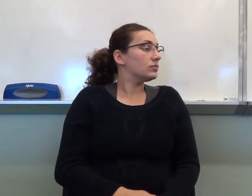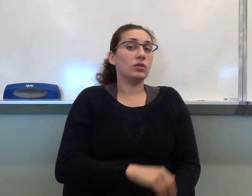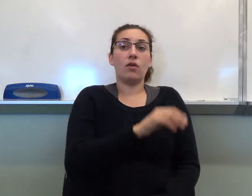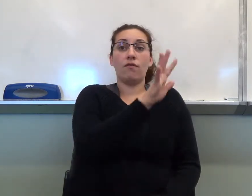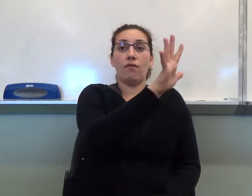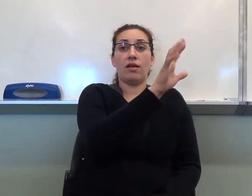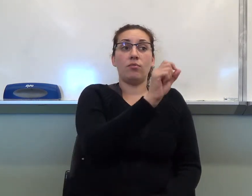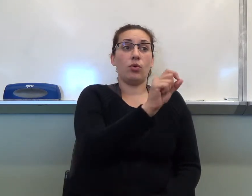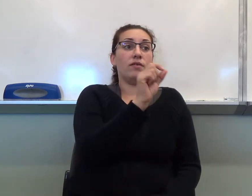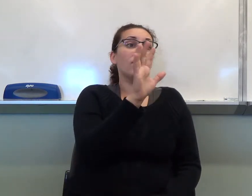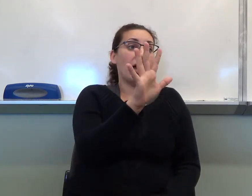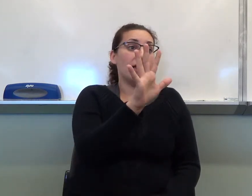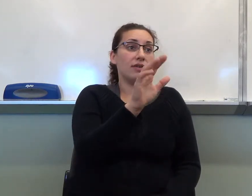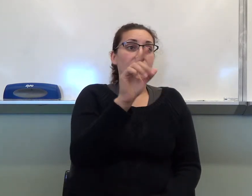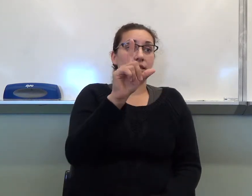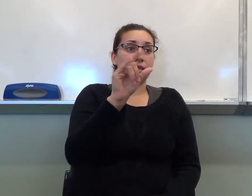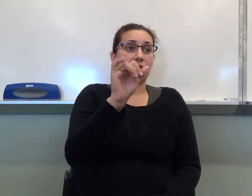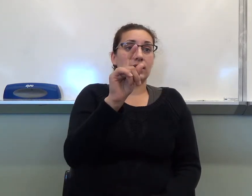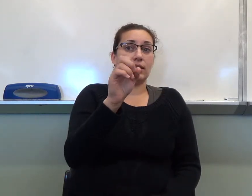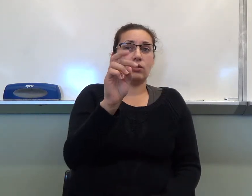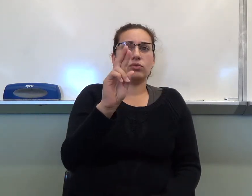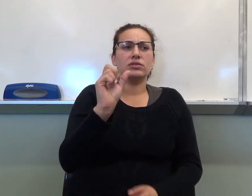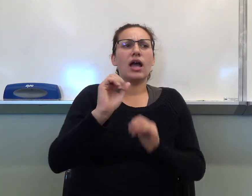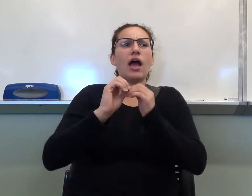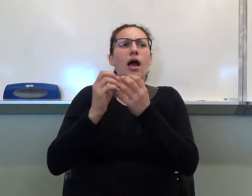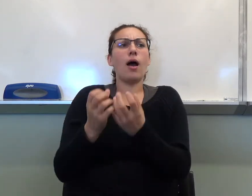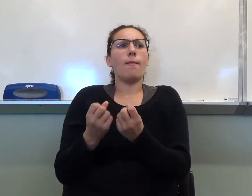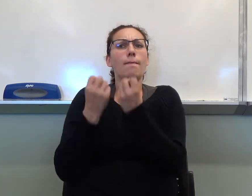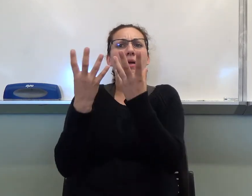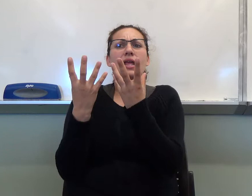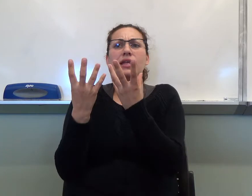5.5 liters is how many milliliters?